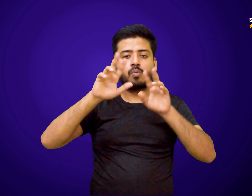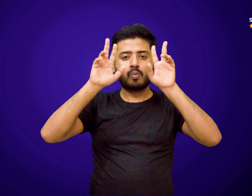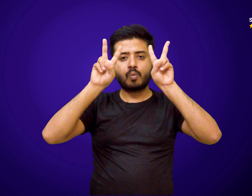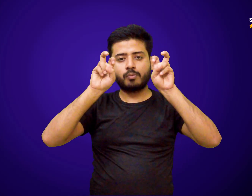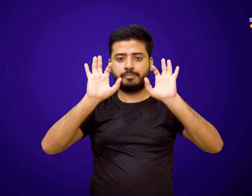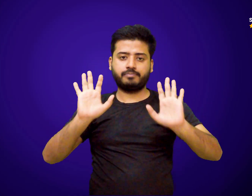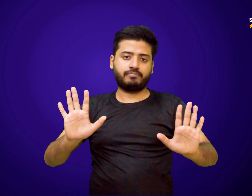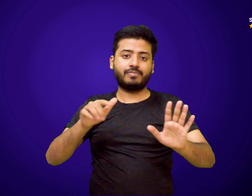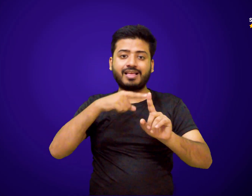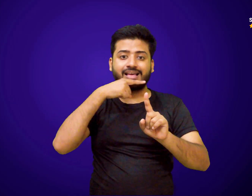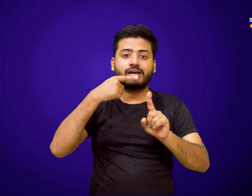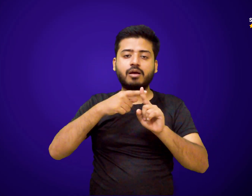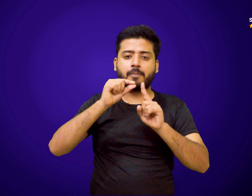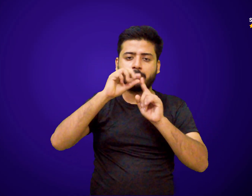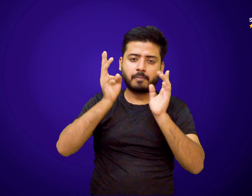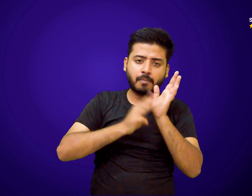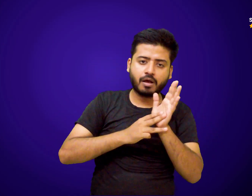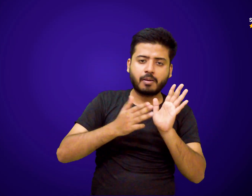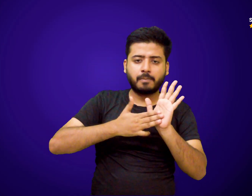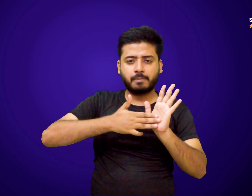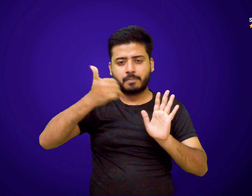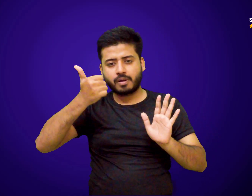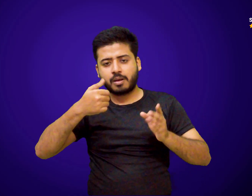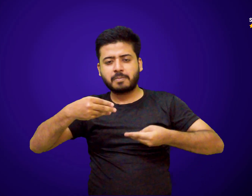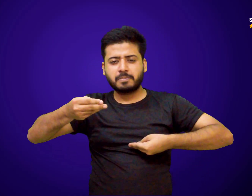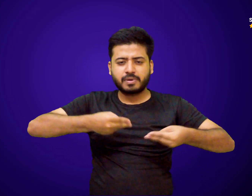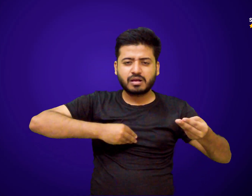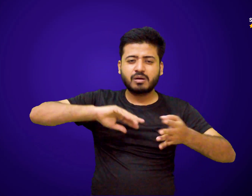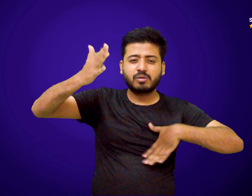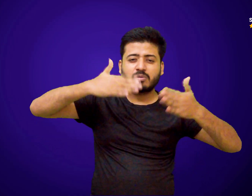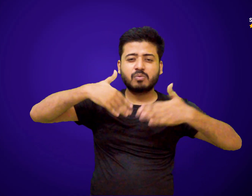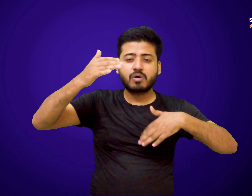government employees. For officials with an identity certificate,